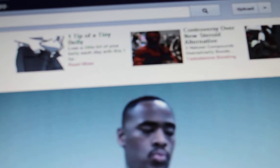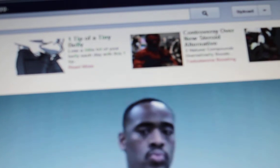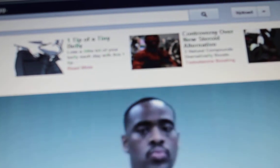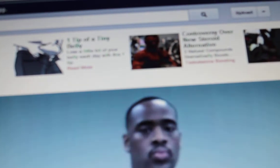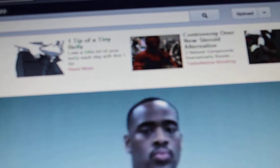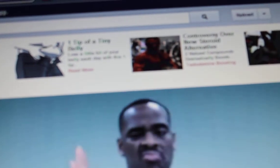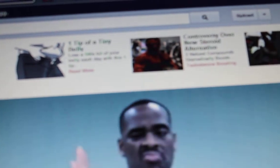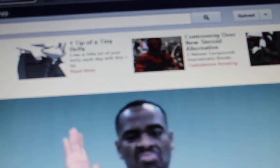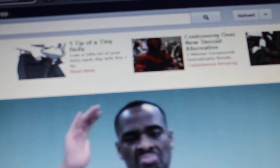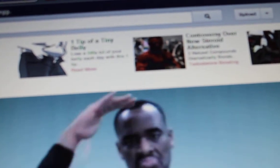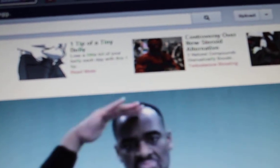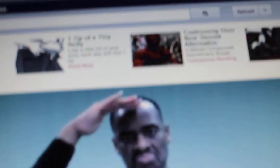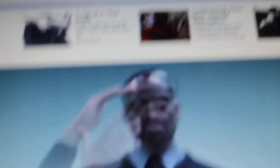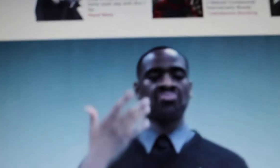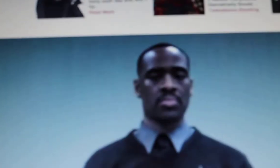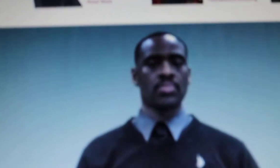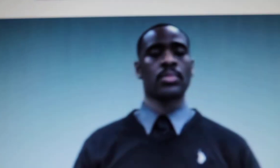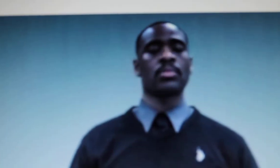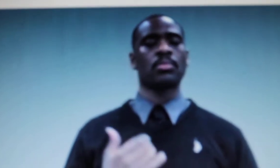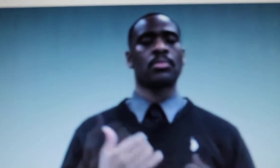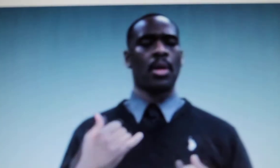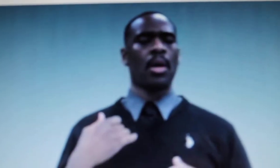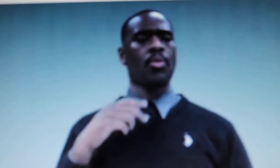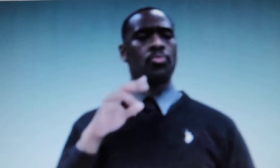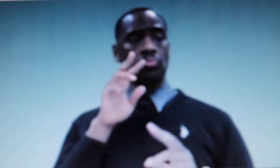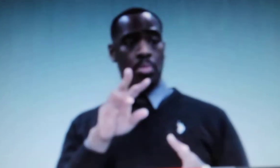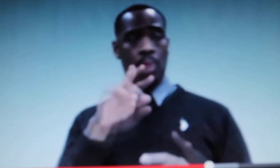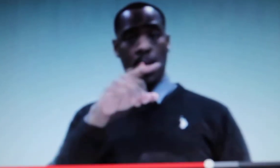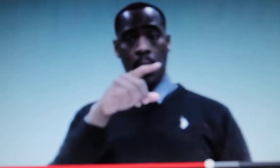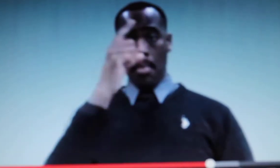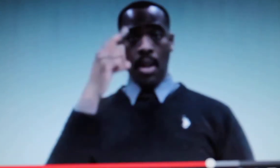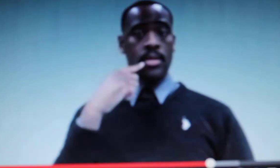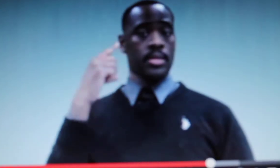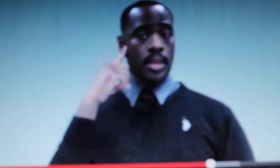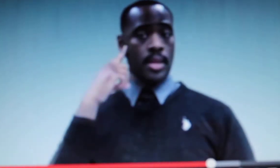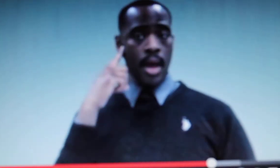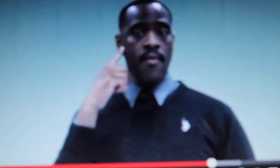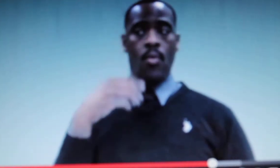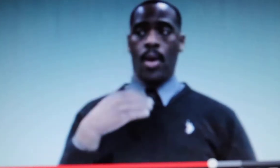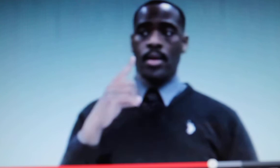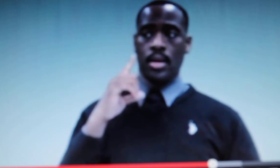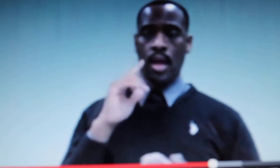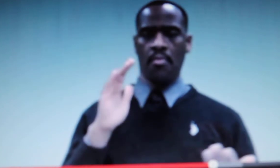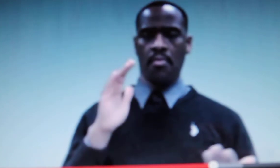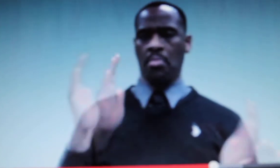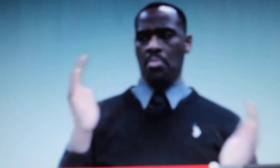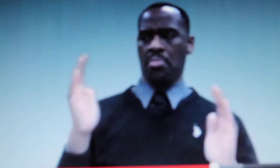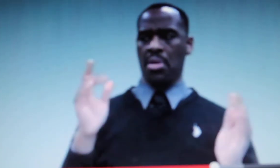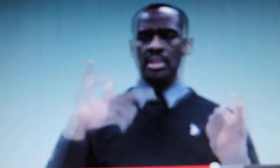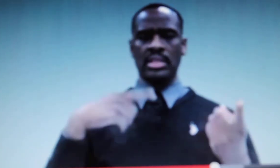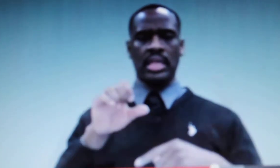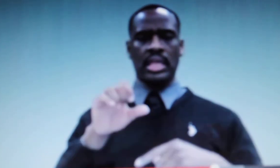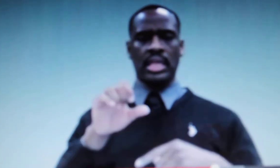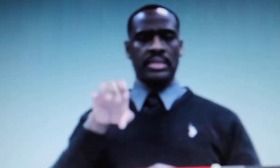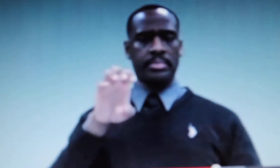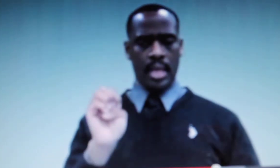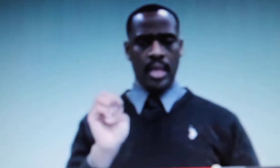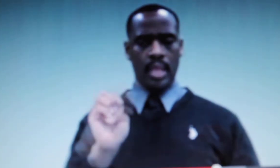analyzed the size of the signing space. It's usually from the forehead down to the waist and from the left shoulder to the